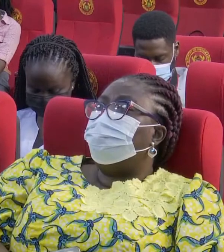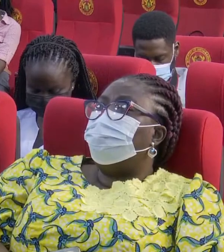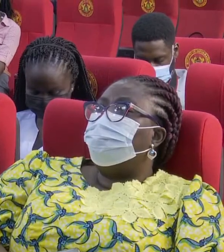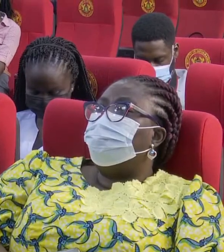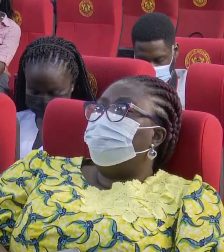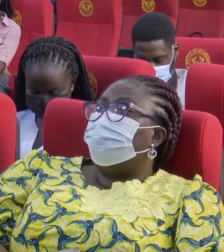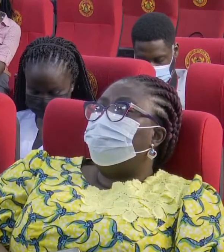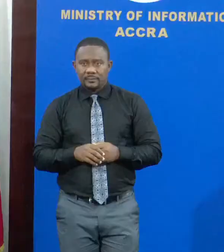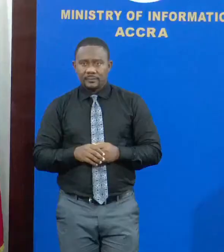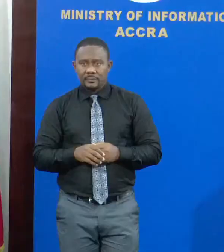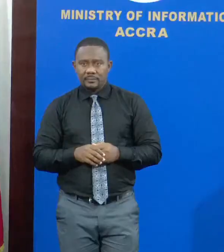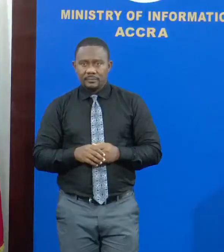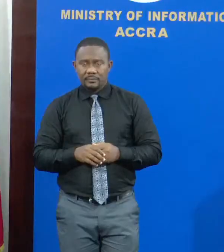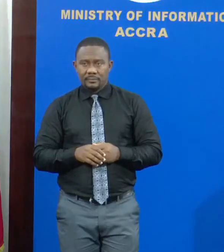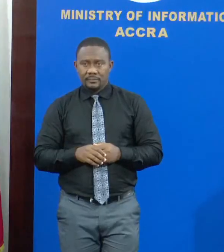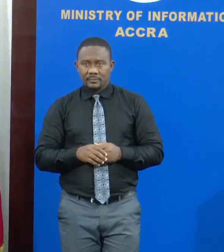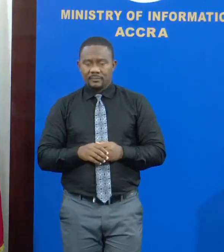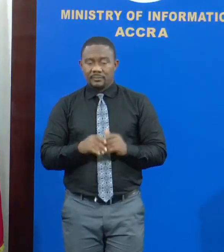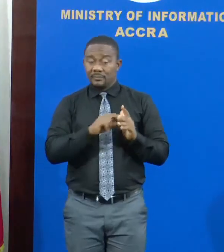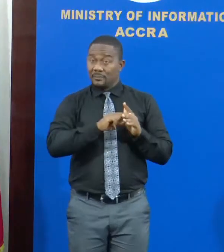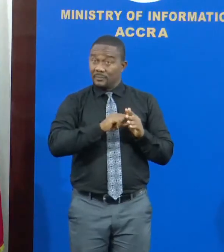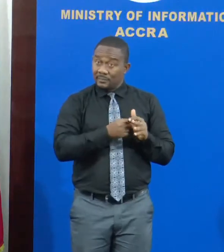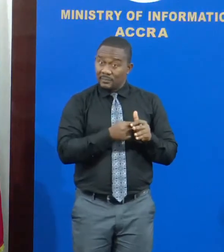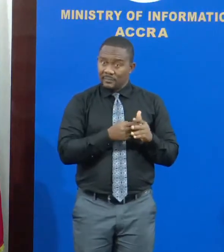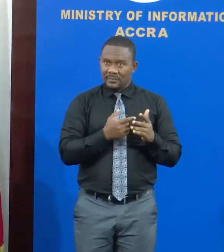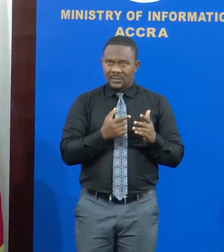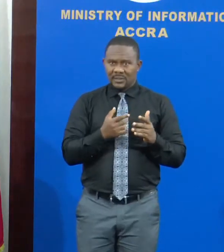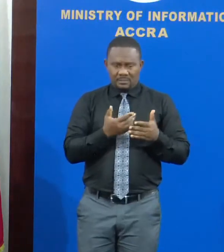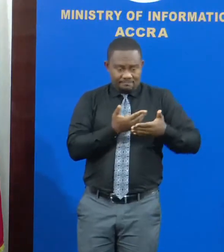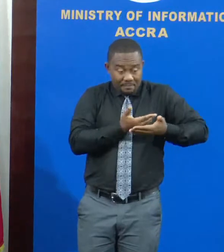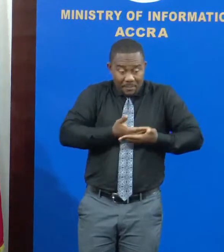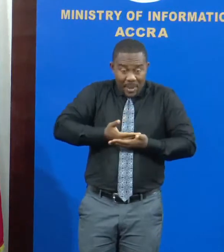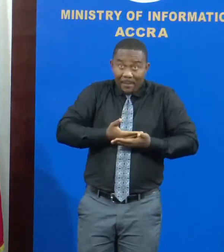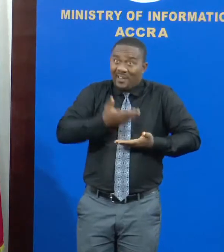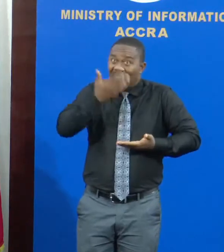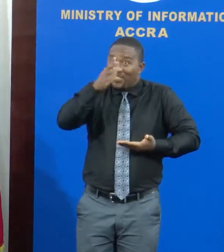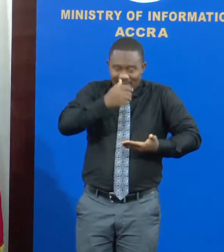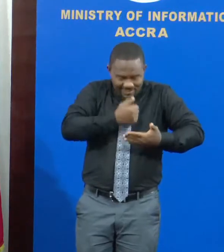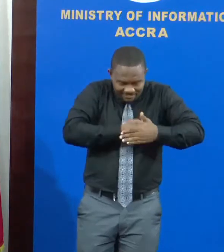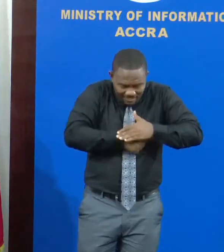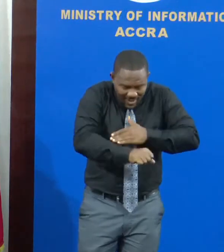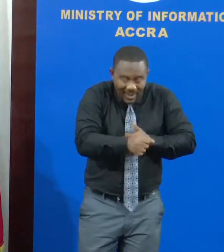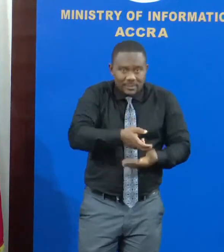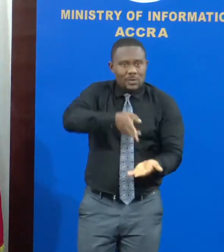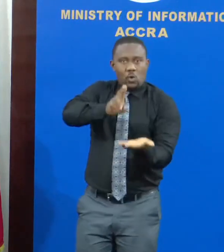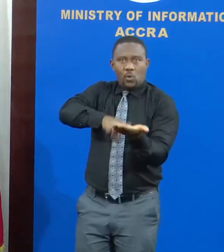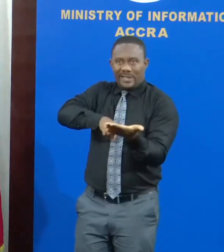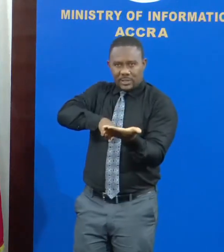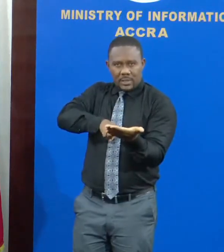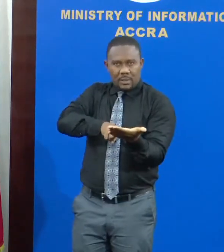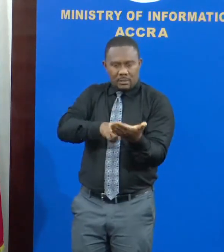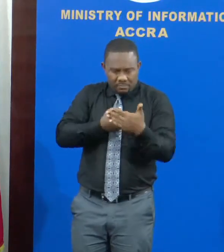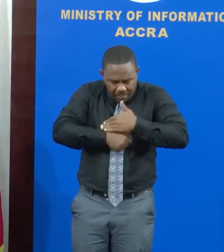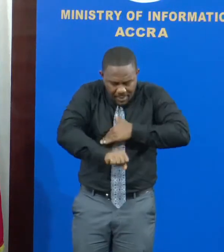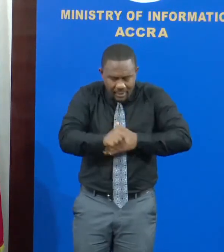was saying, that we're going to start registering people from birth onwards.